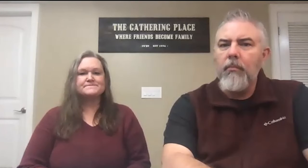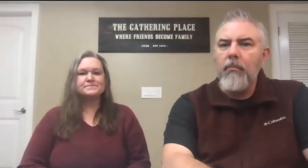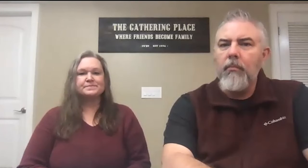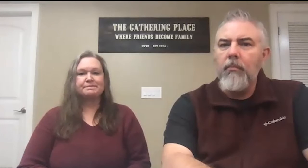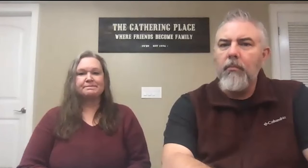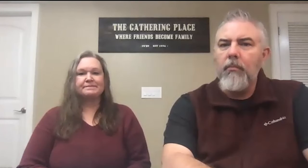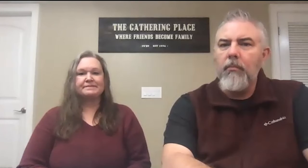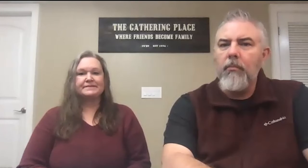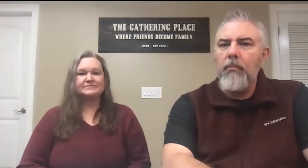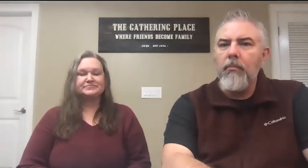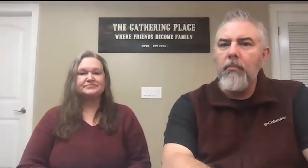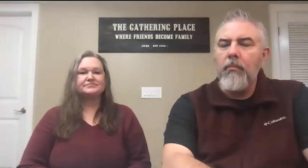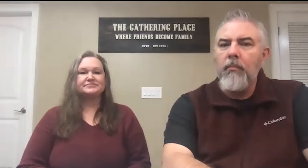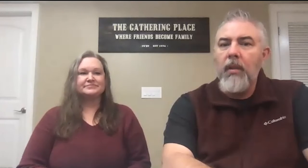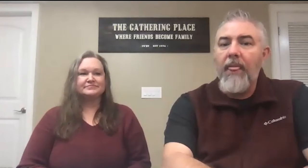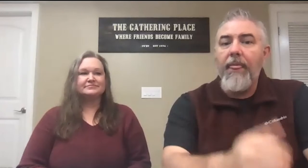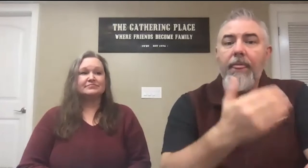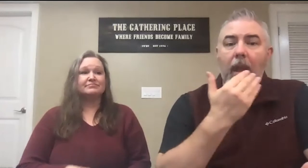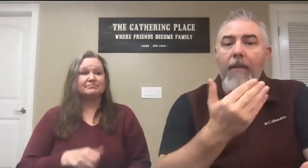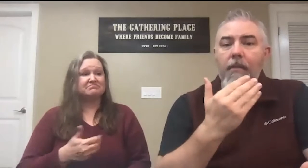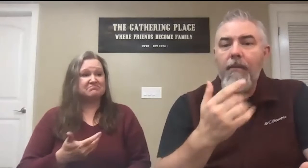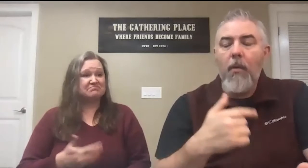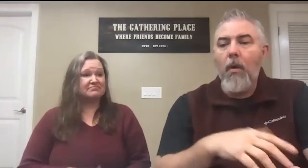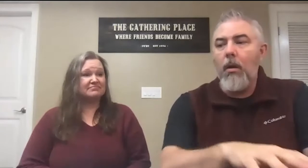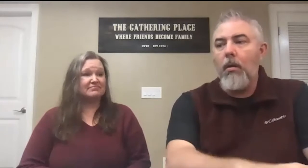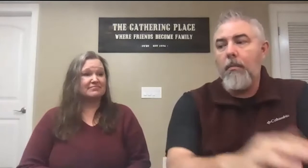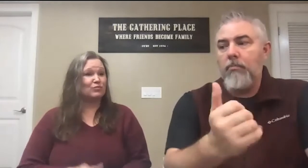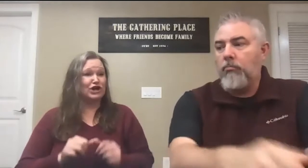What are you guys most thankful for?